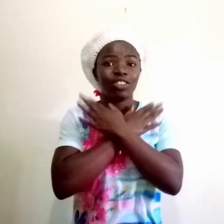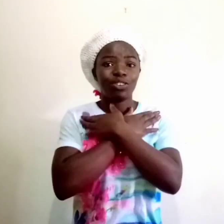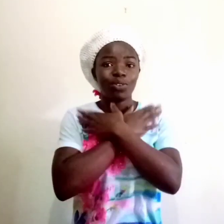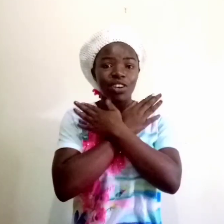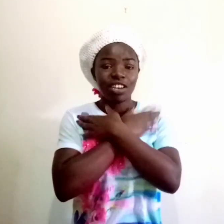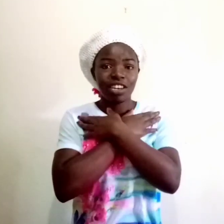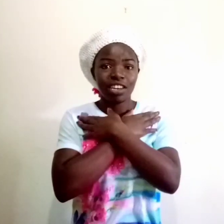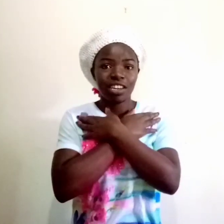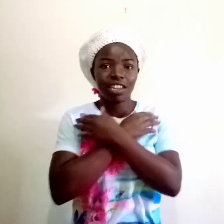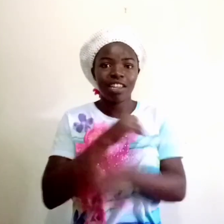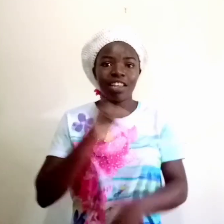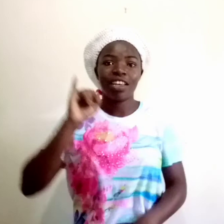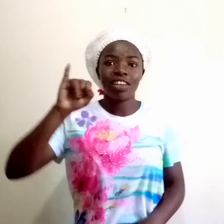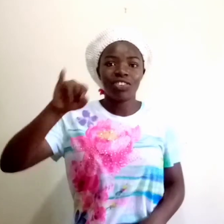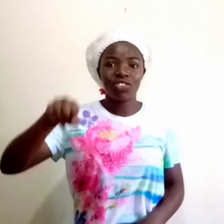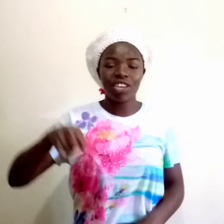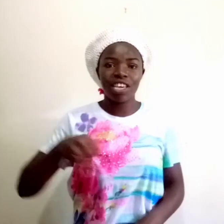John, J,